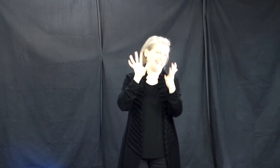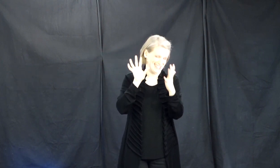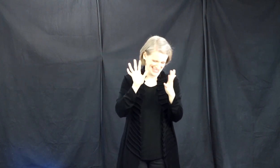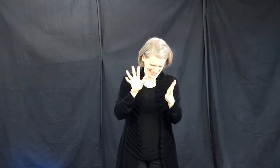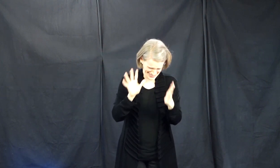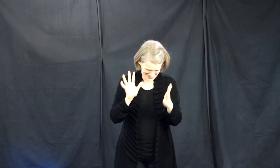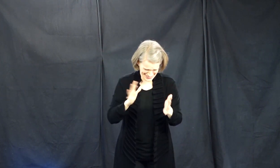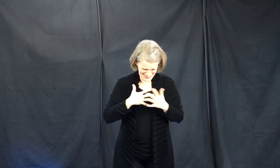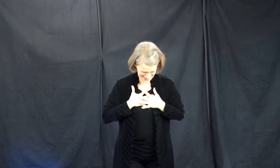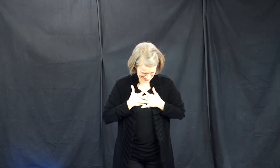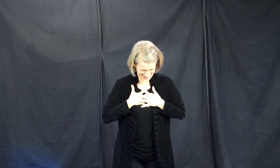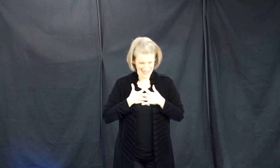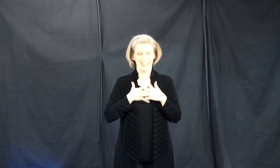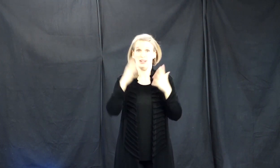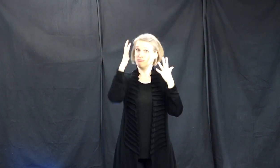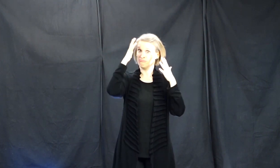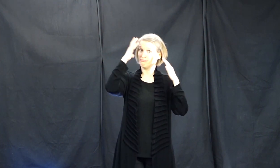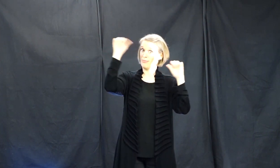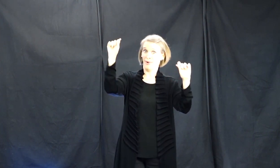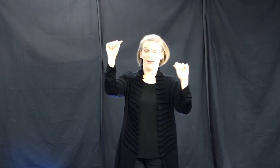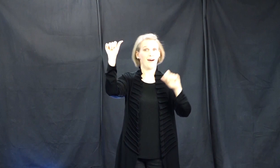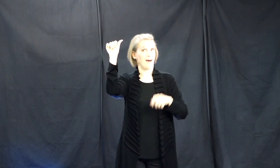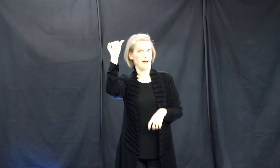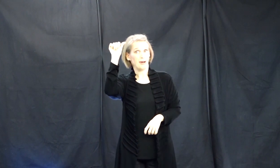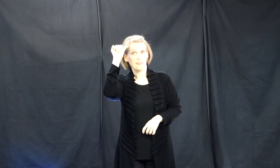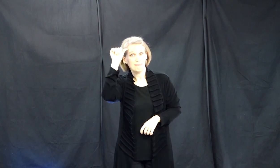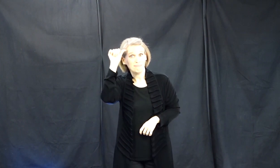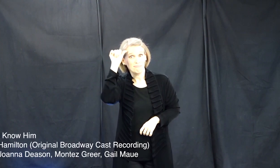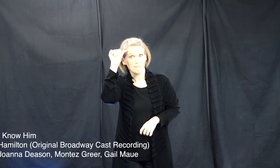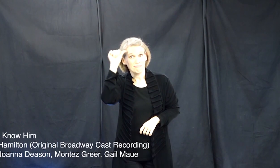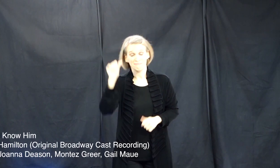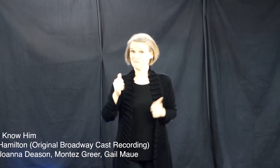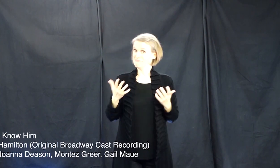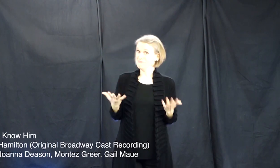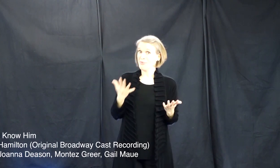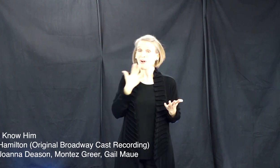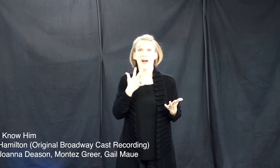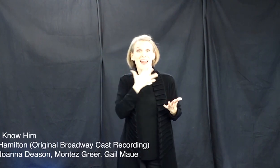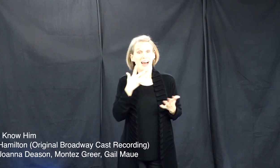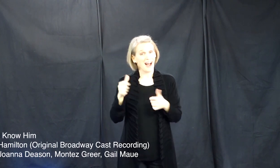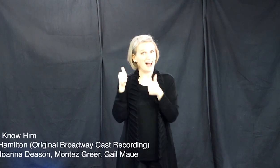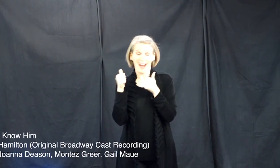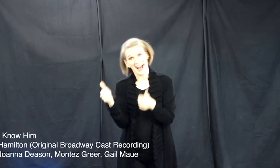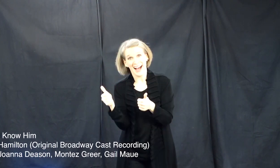da. President John Adams. Good luck.